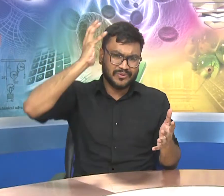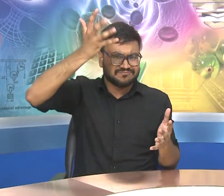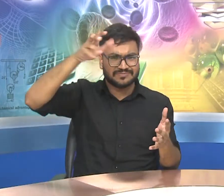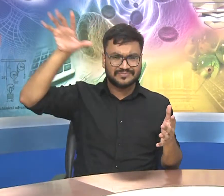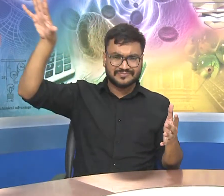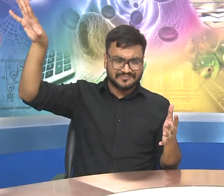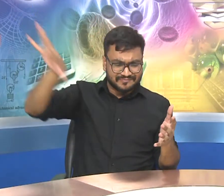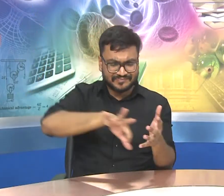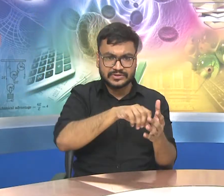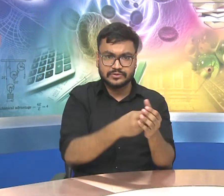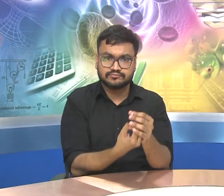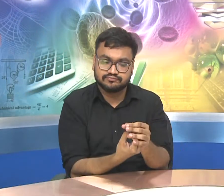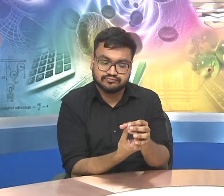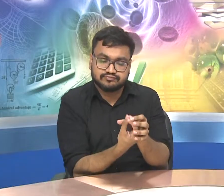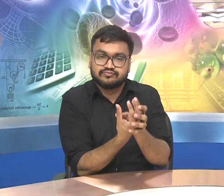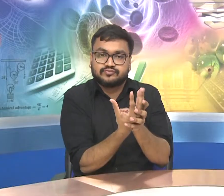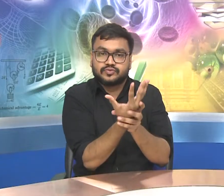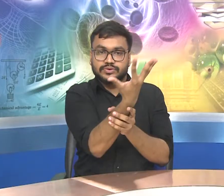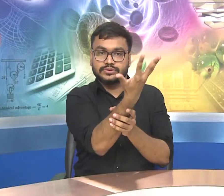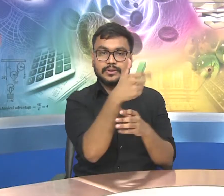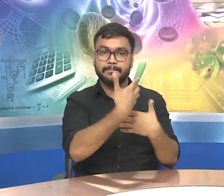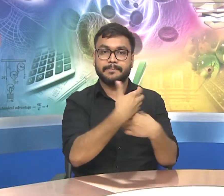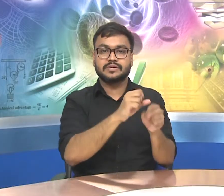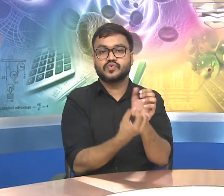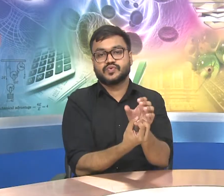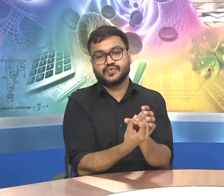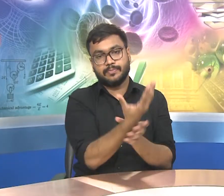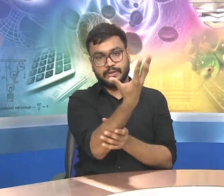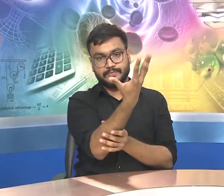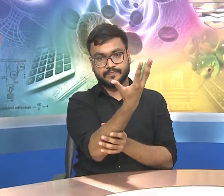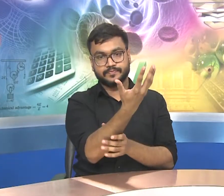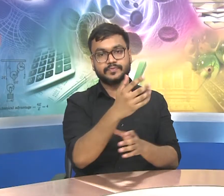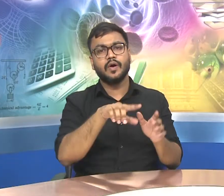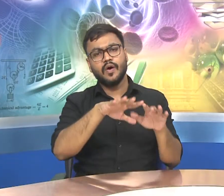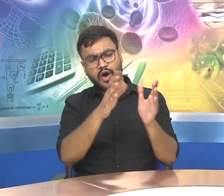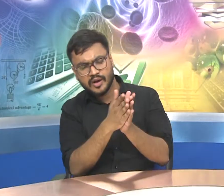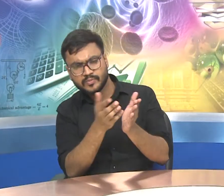total photosynthesis or total assimilation.